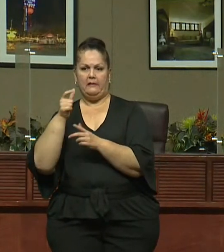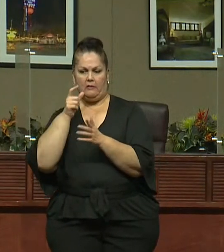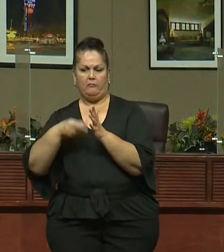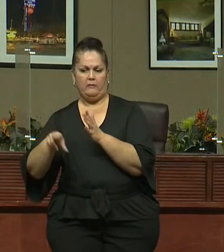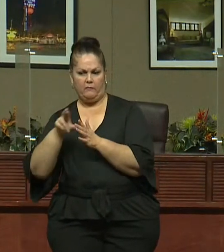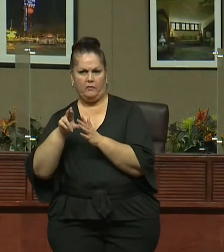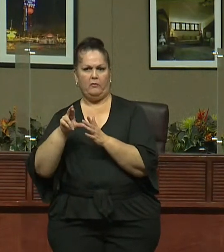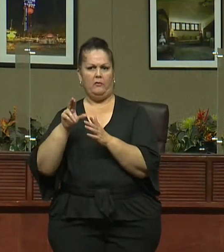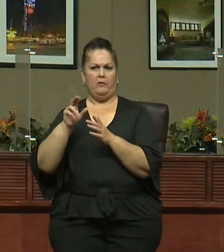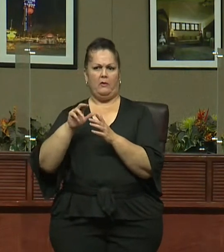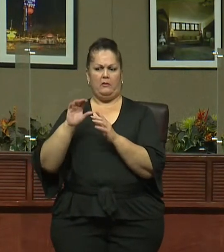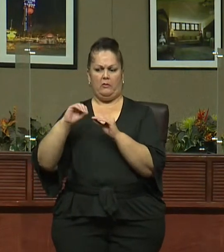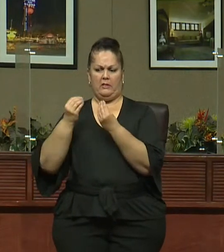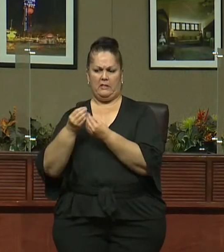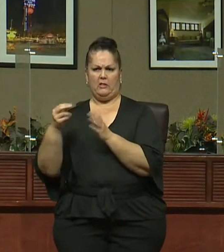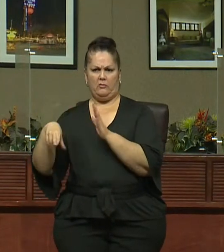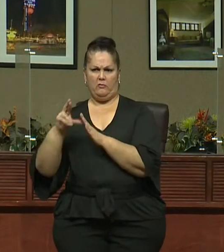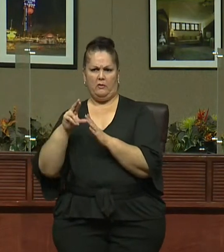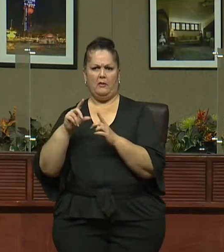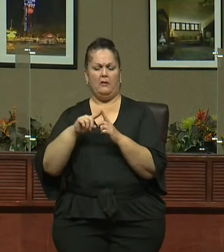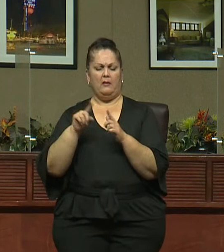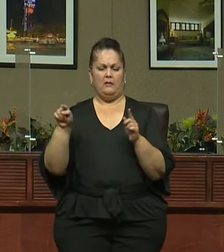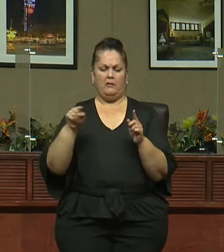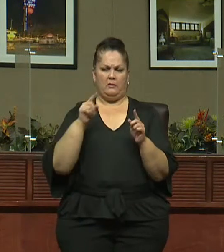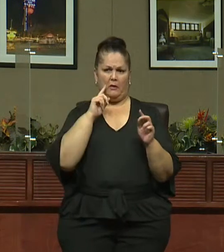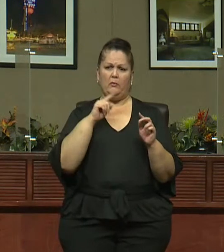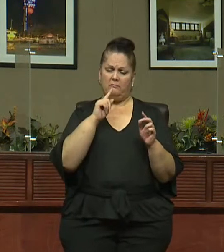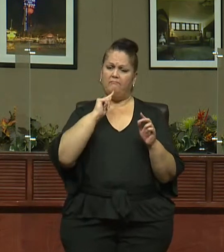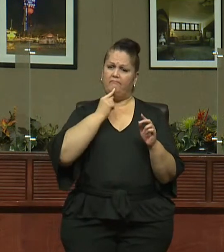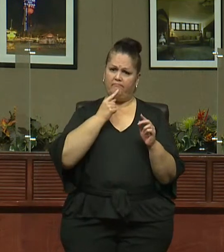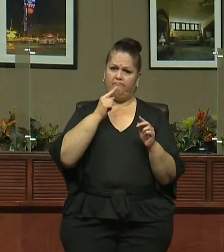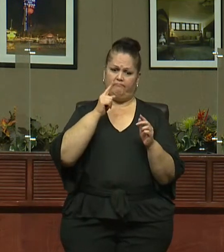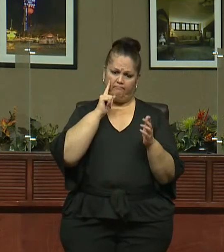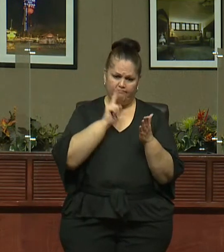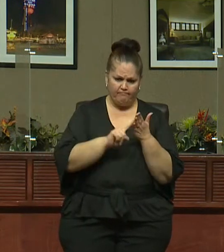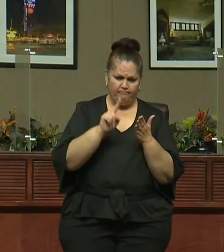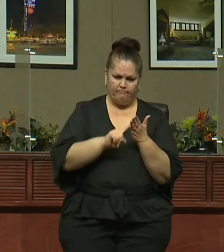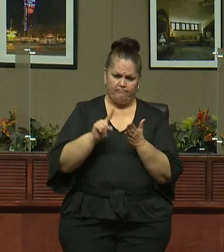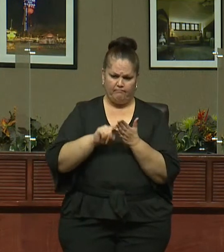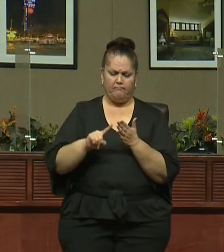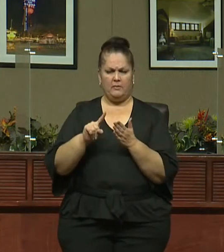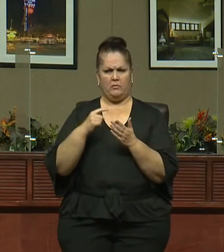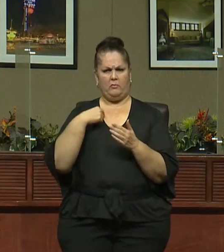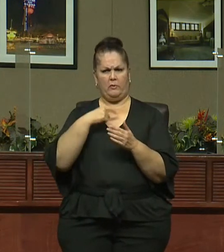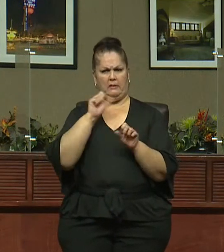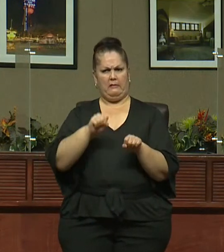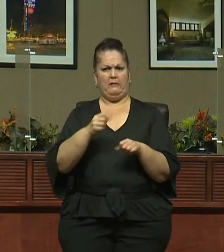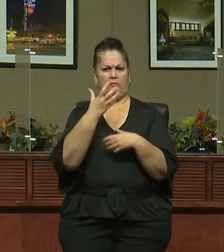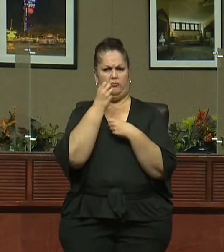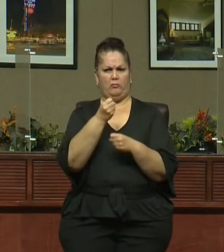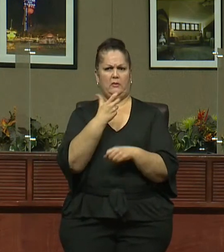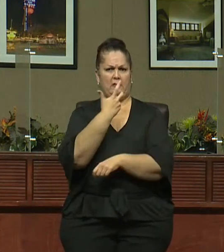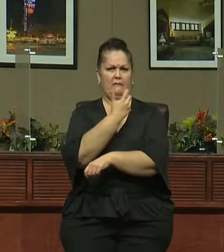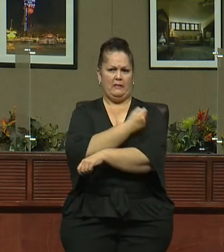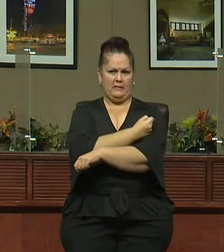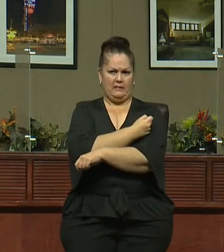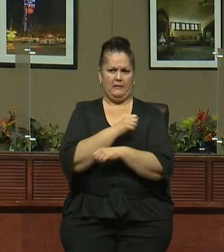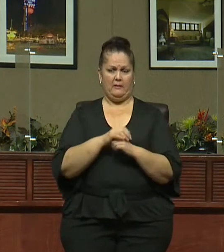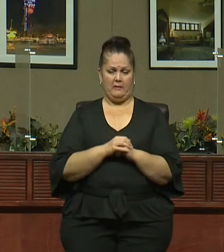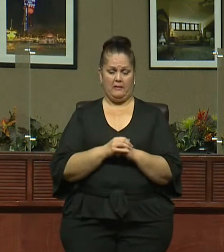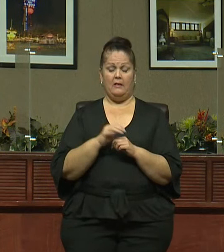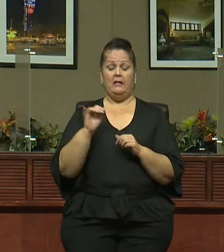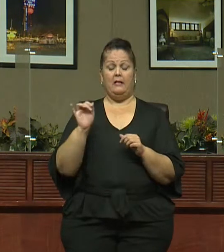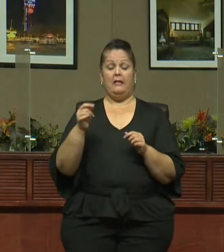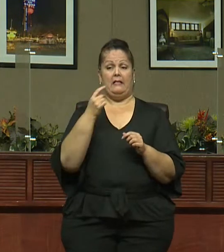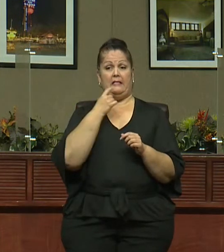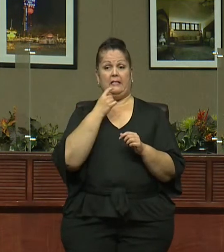data is going to be critical for the trust in the vaccine. And with the effective rate that they are